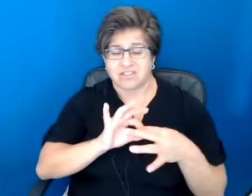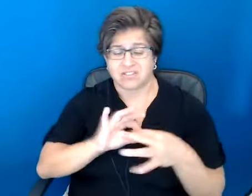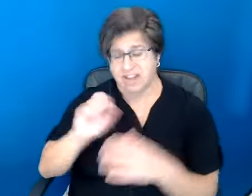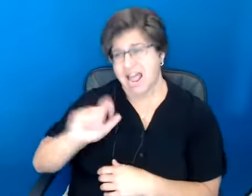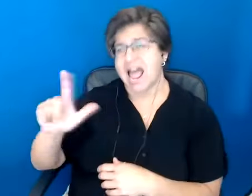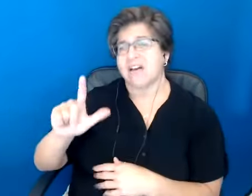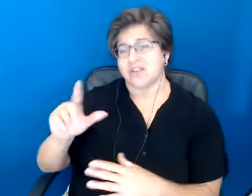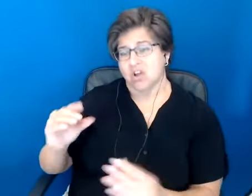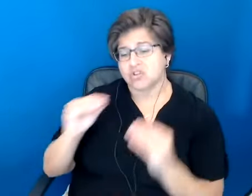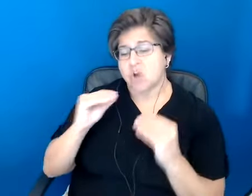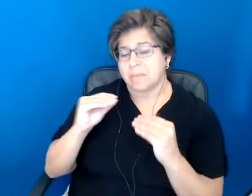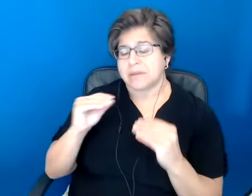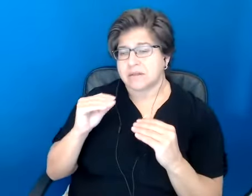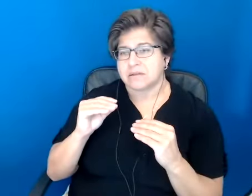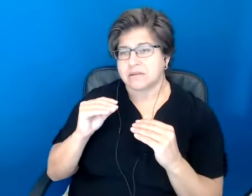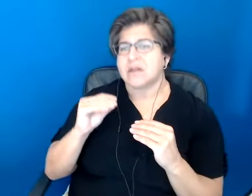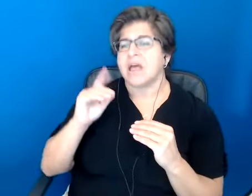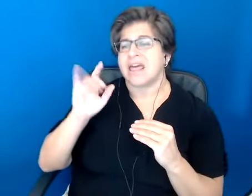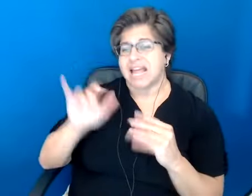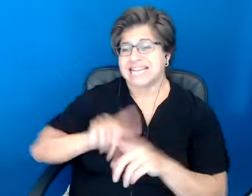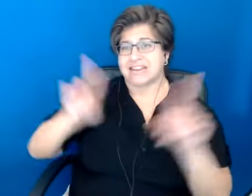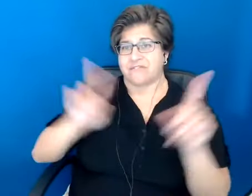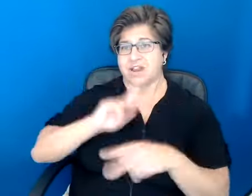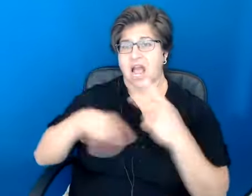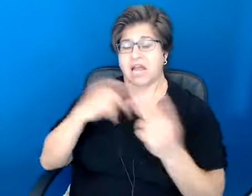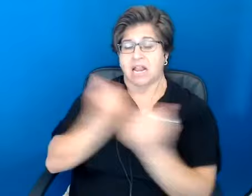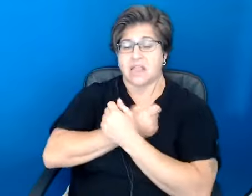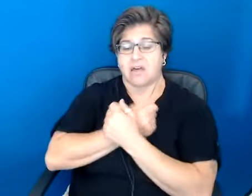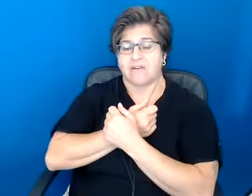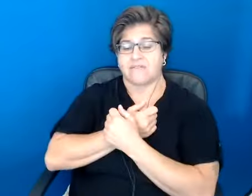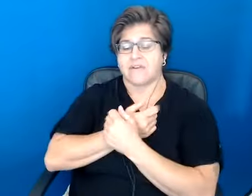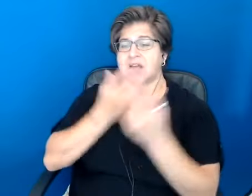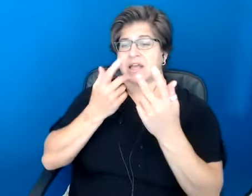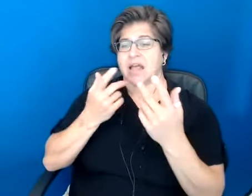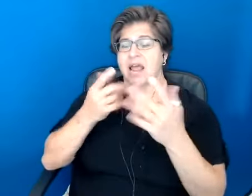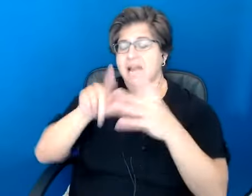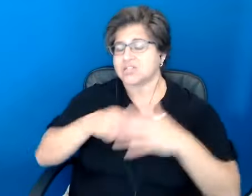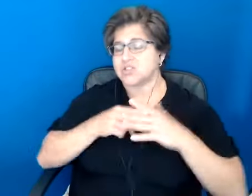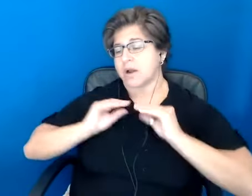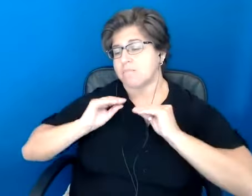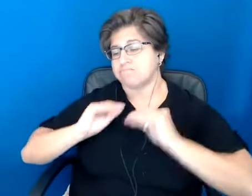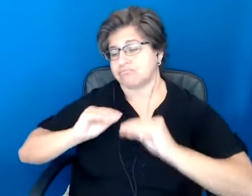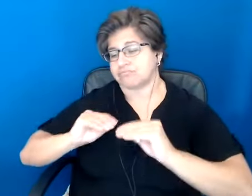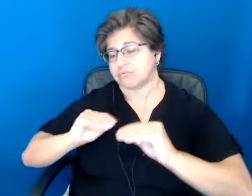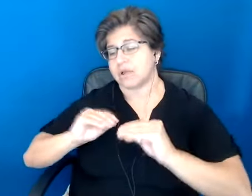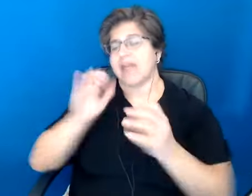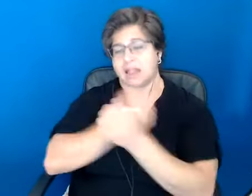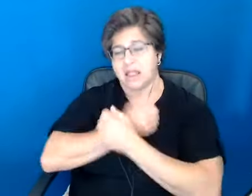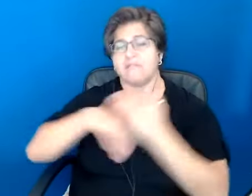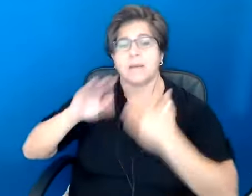know anything about love because I did mixed up dysfunctional upbringing. But Al-Anon taught me about love. So I started to